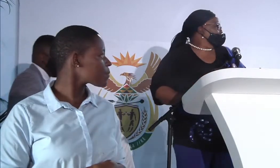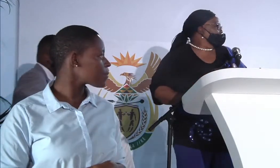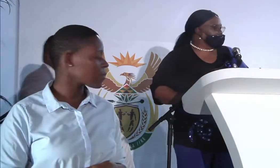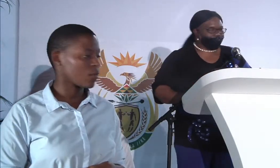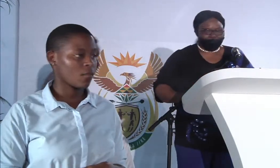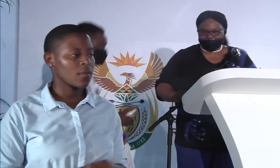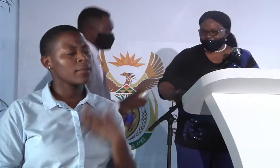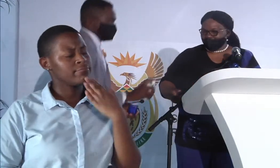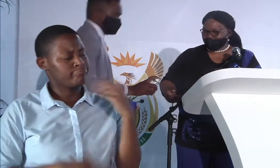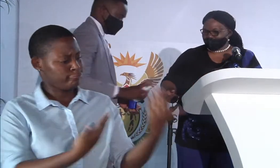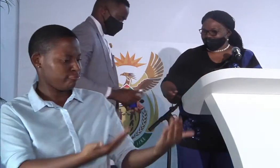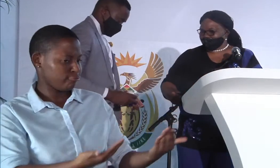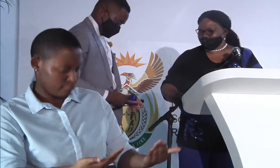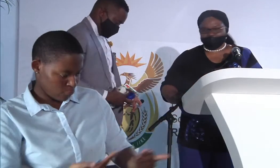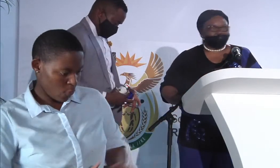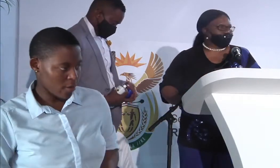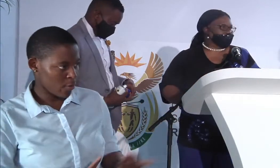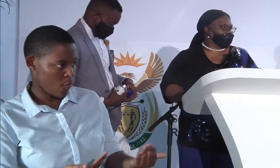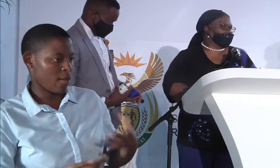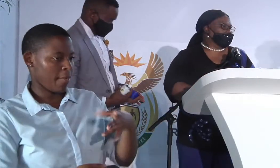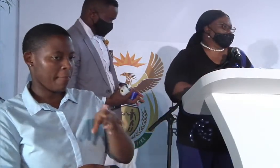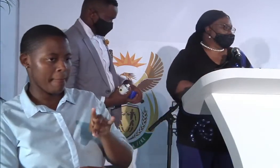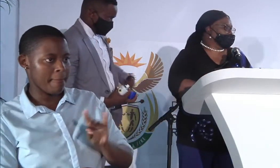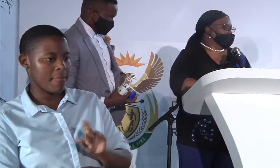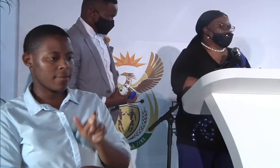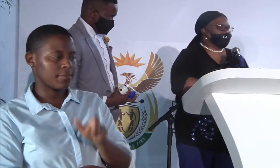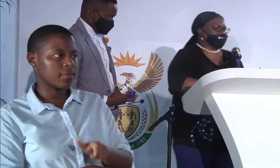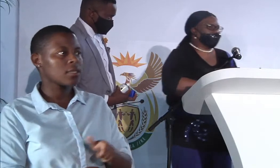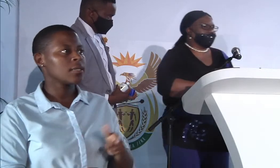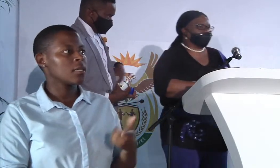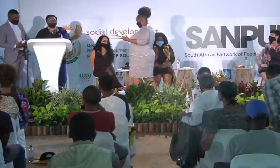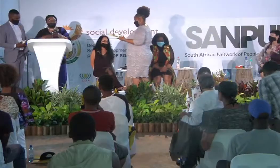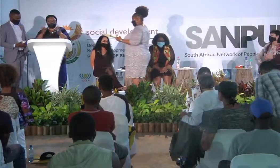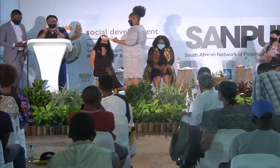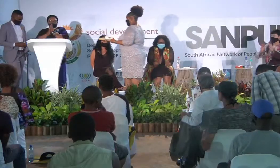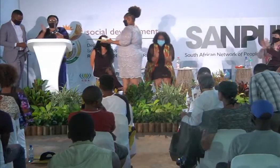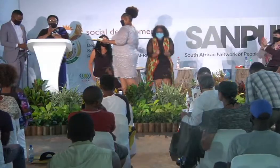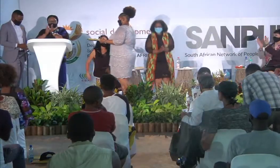You are welcome to the stage, Deputy Minister. Thank